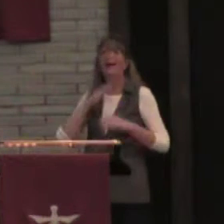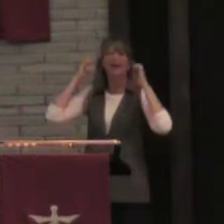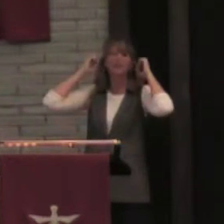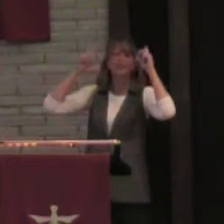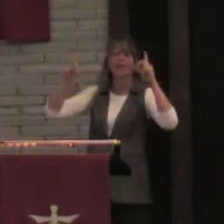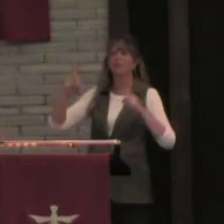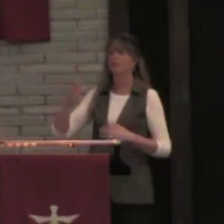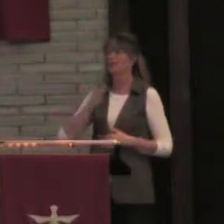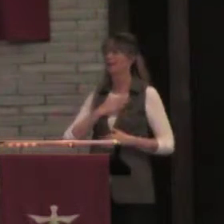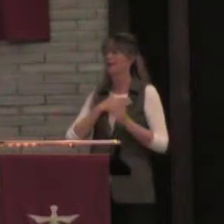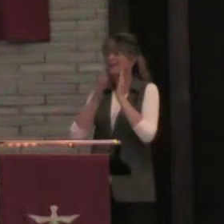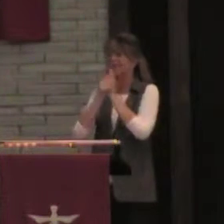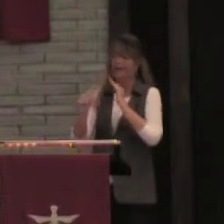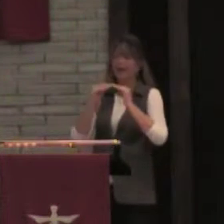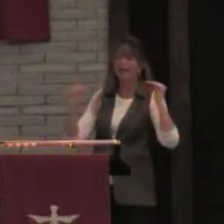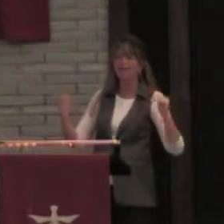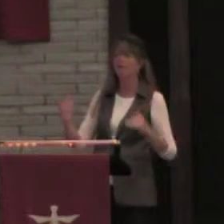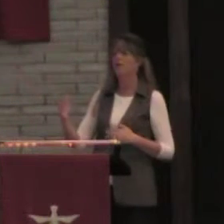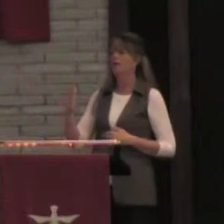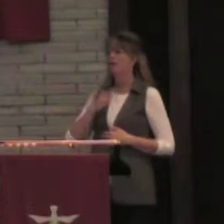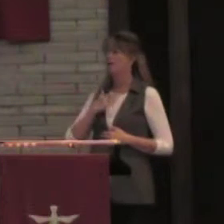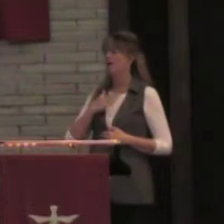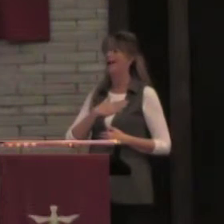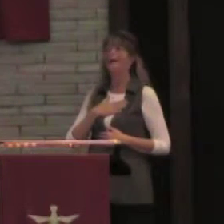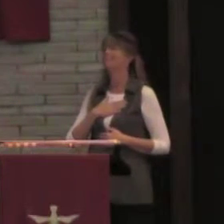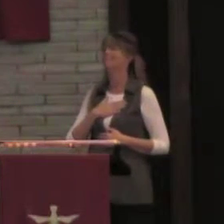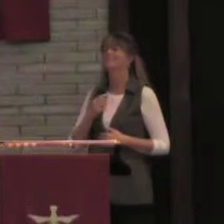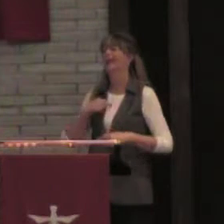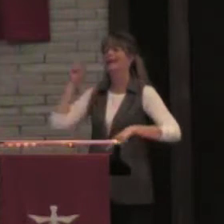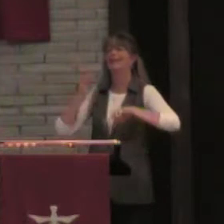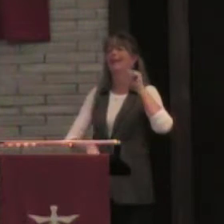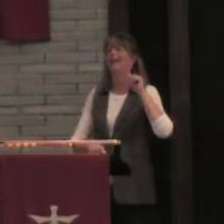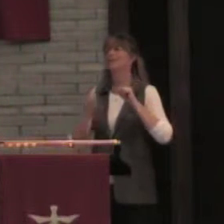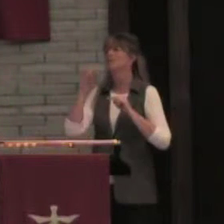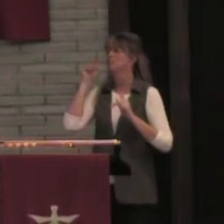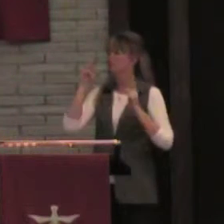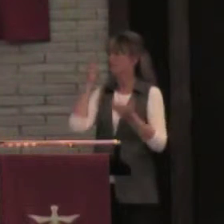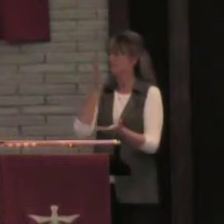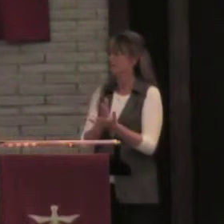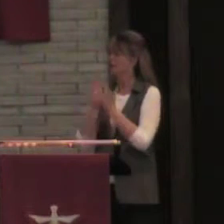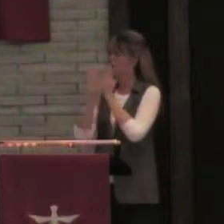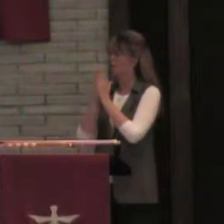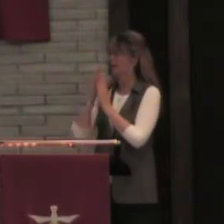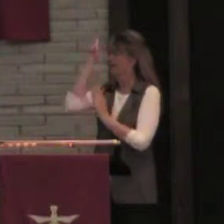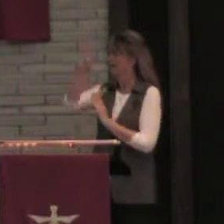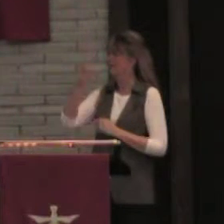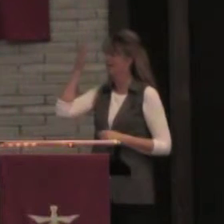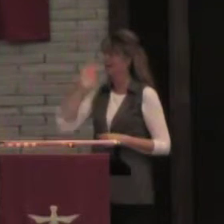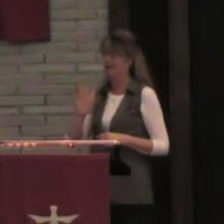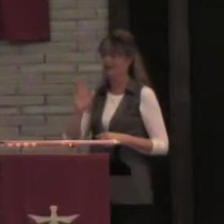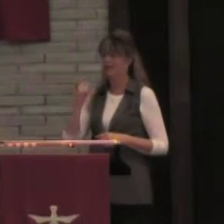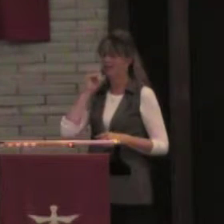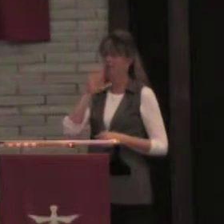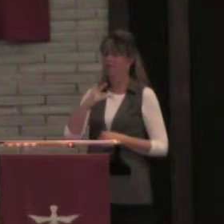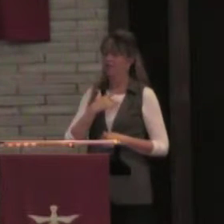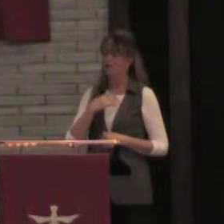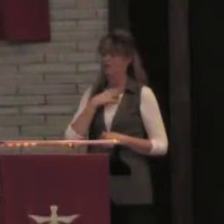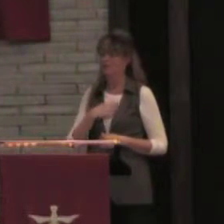age, or my education, or my skill level. I just can't. So people stop praying and asking God to help them